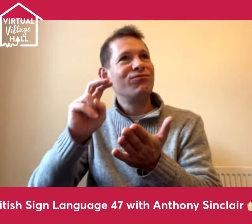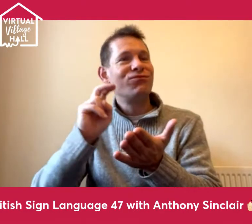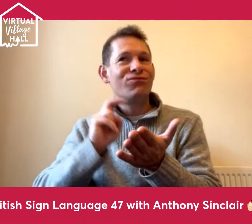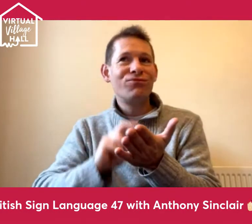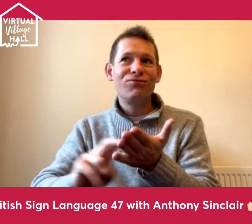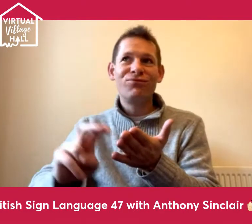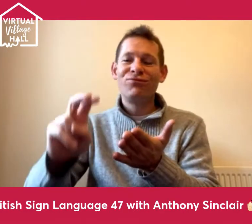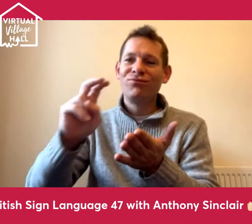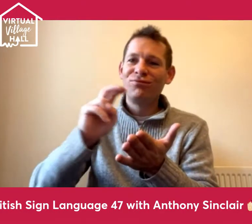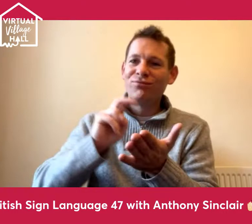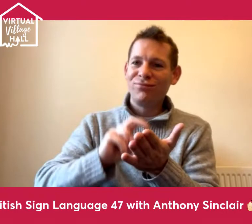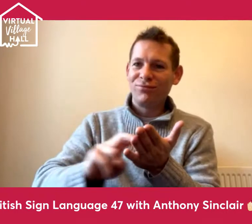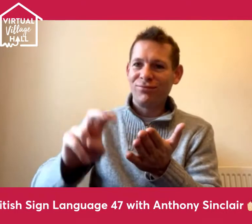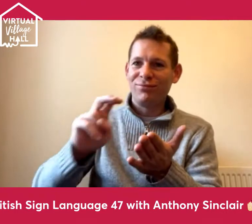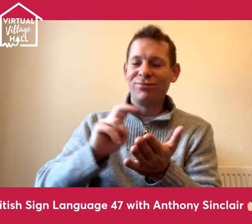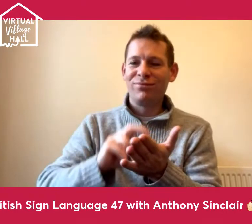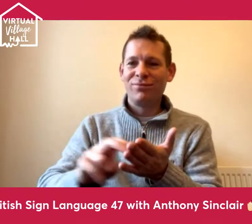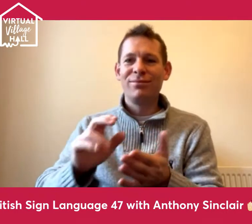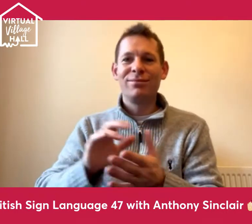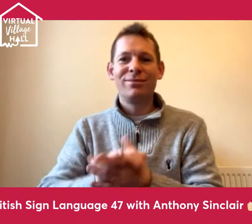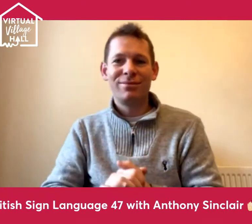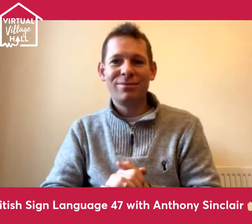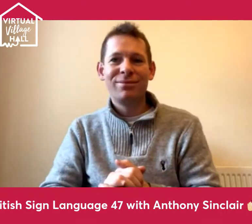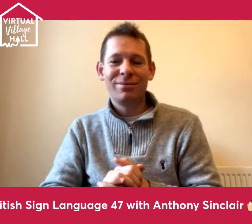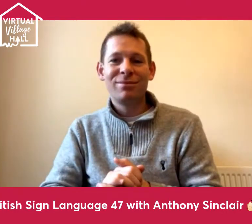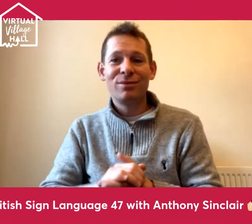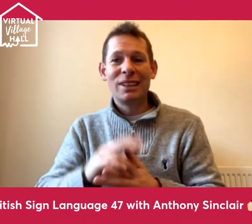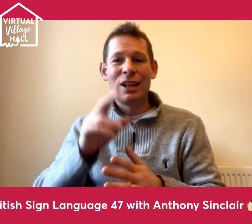river. You can see what I'm doing. I'm walking.